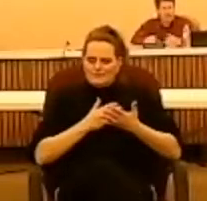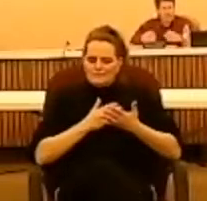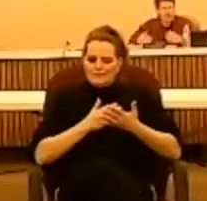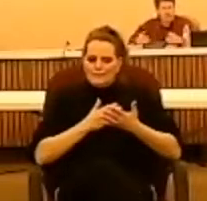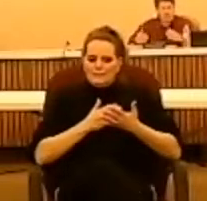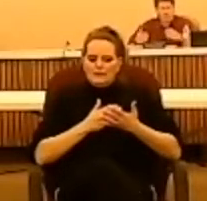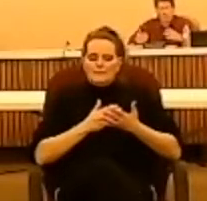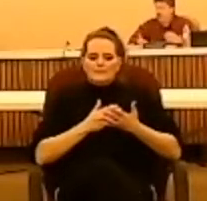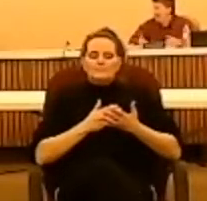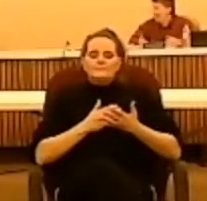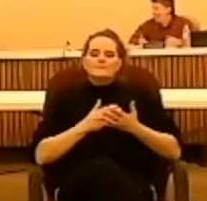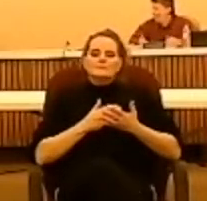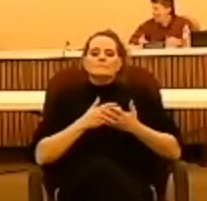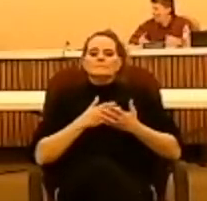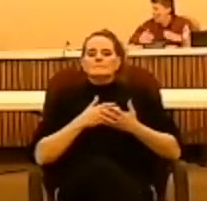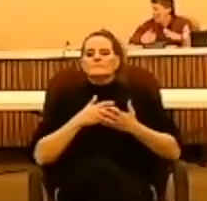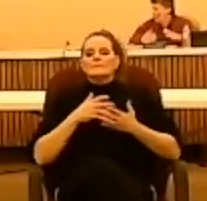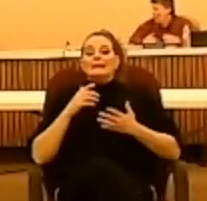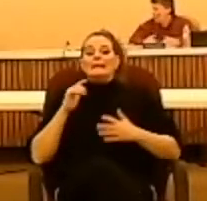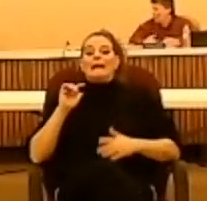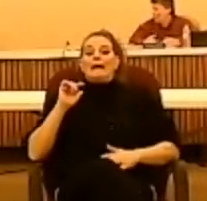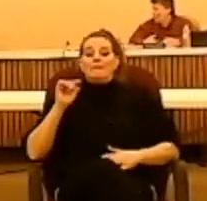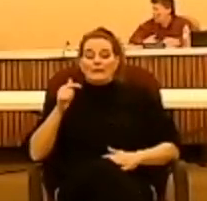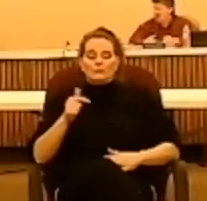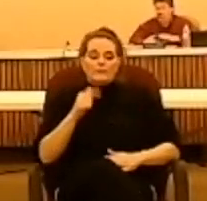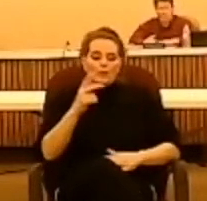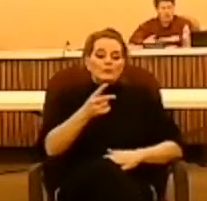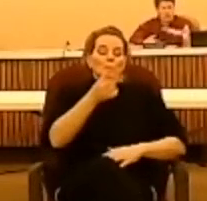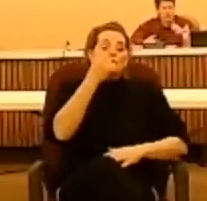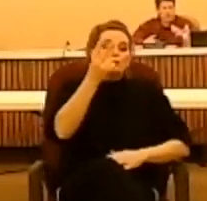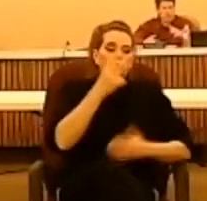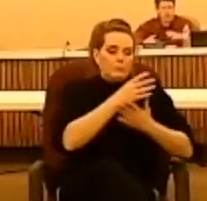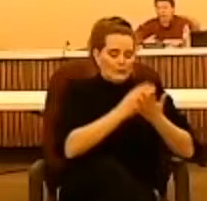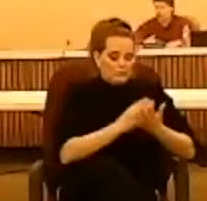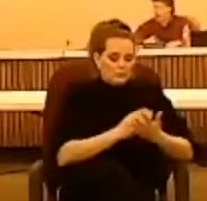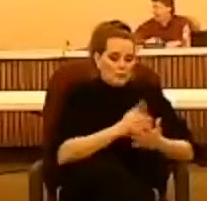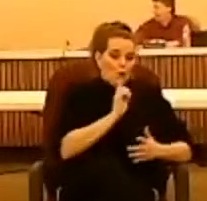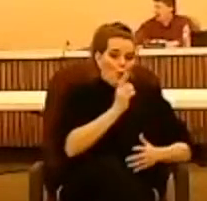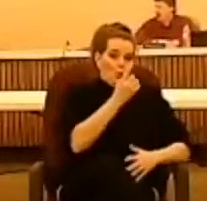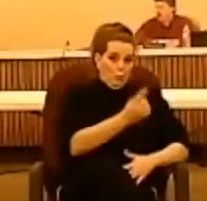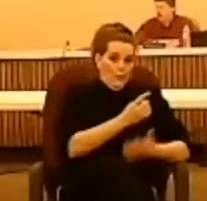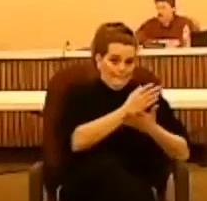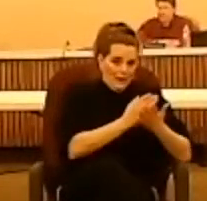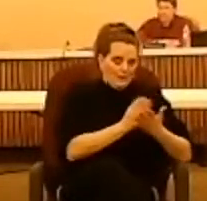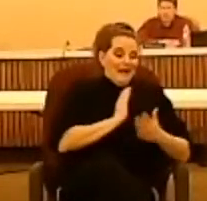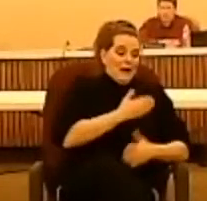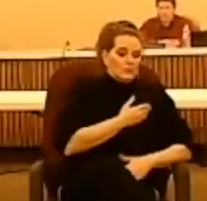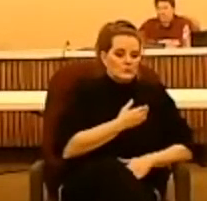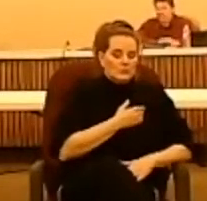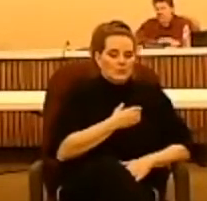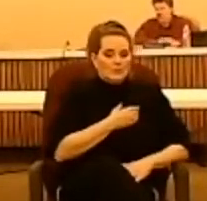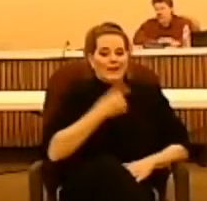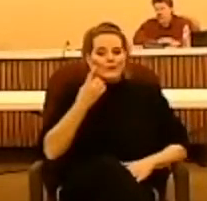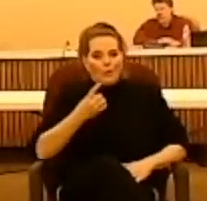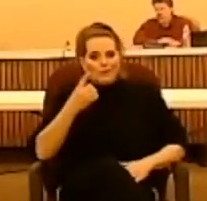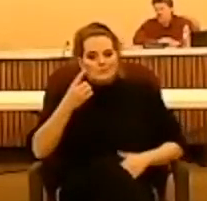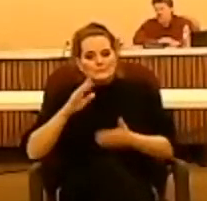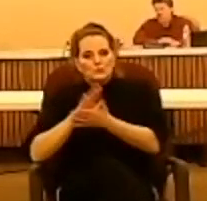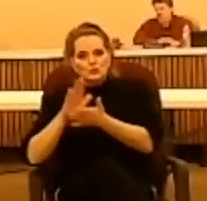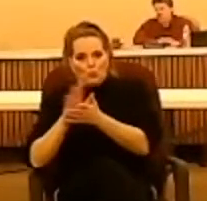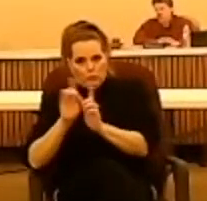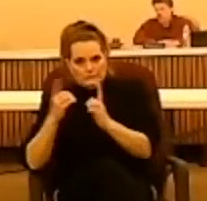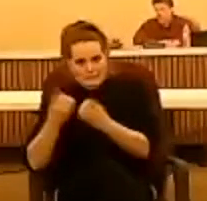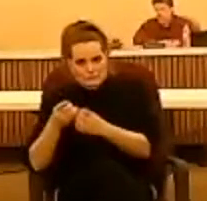other end of the process. There will be 2 parcels. One is ours and one is the school district's. So we will have to